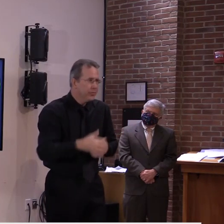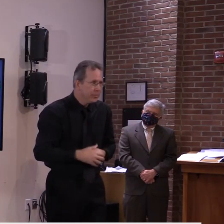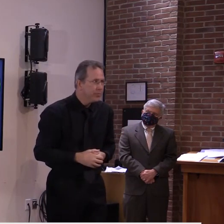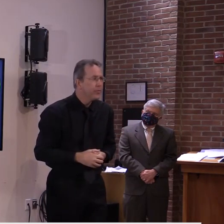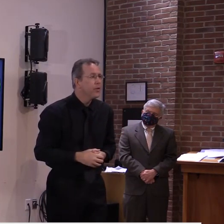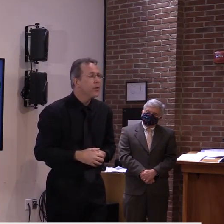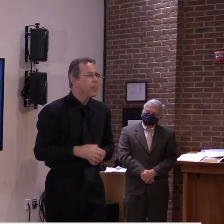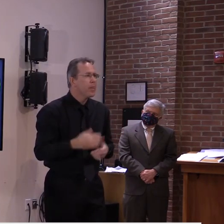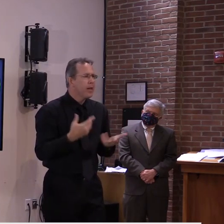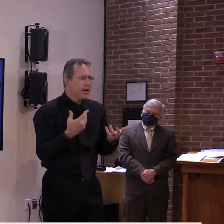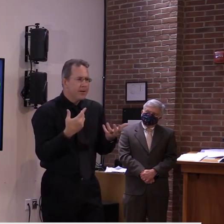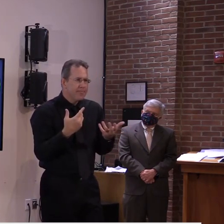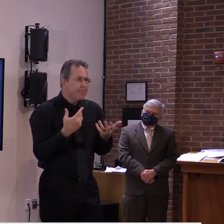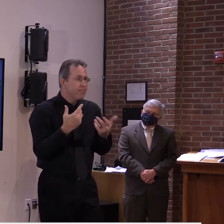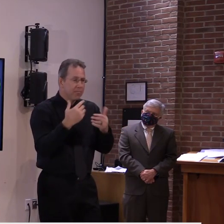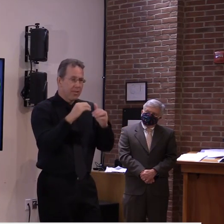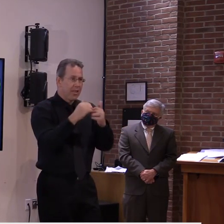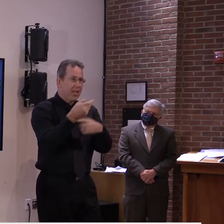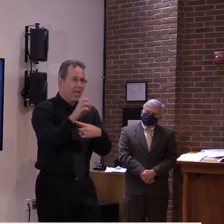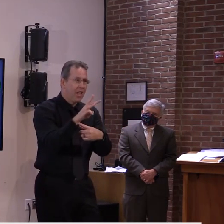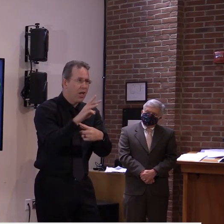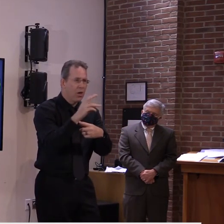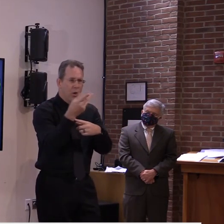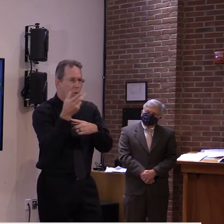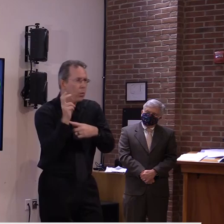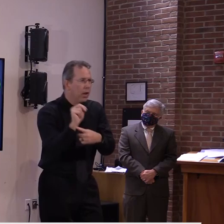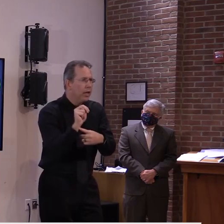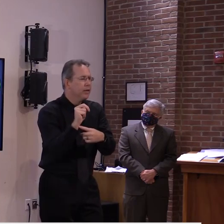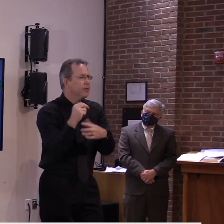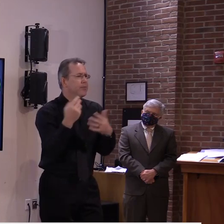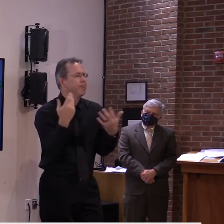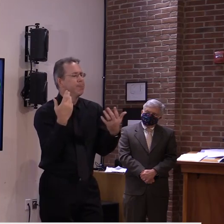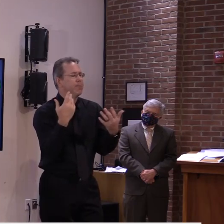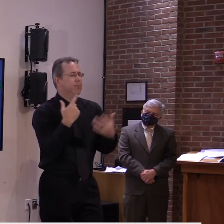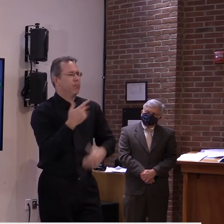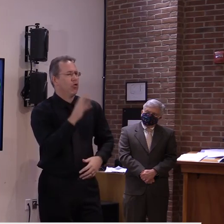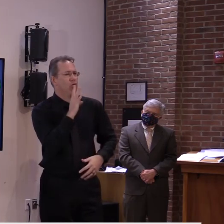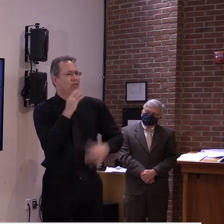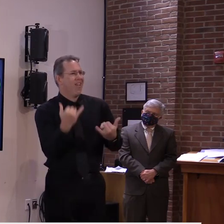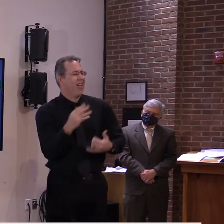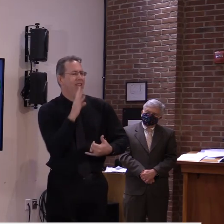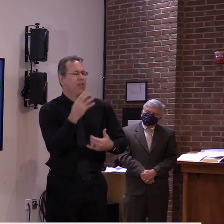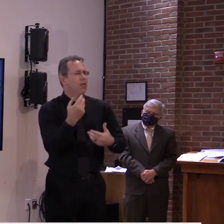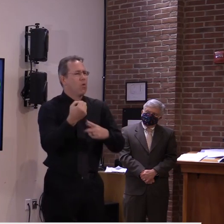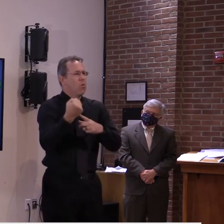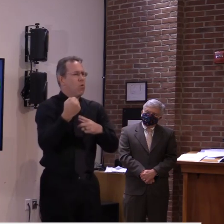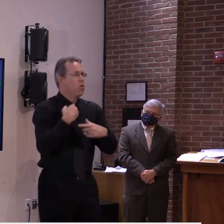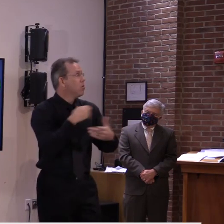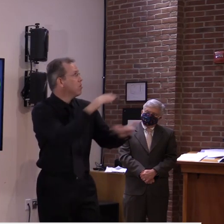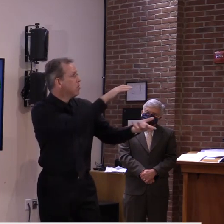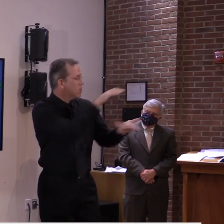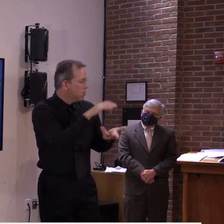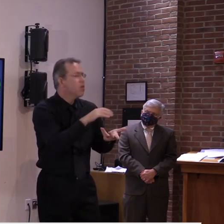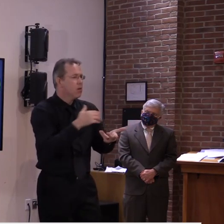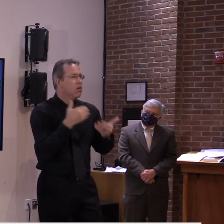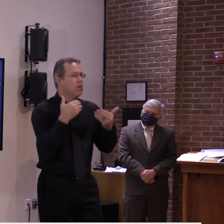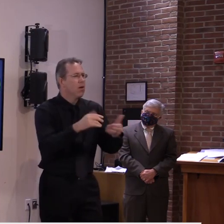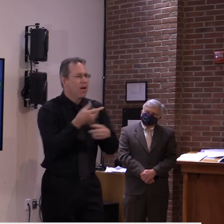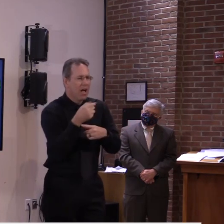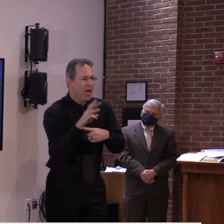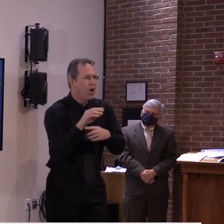does the vaccine get to the person who's administering it to the patient? We need to have the communications